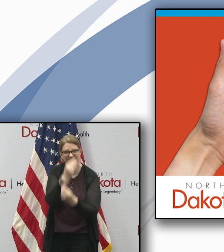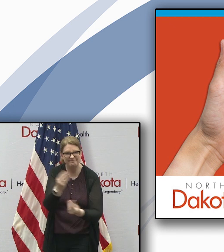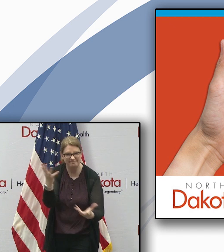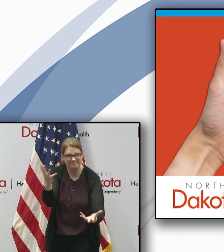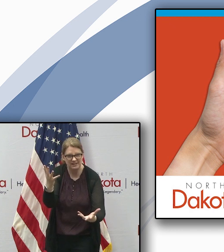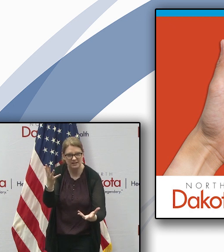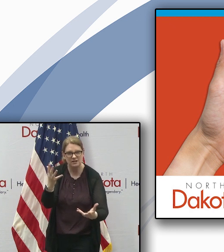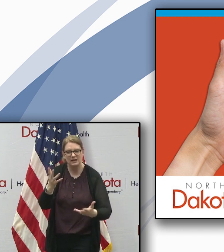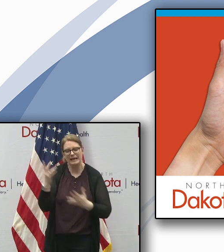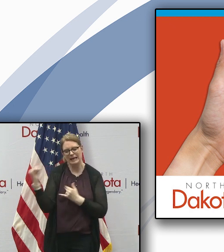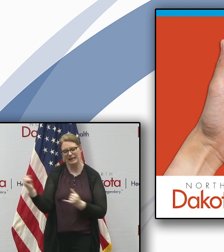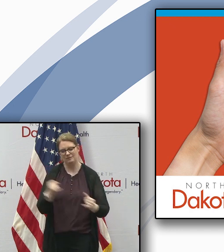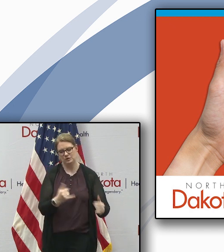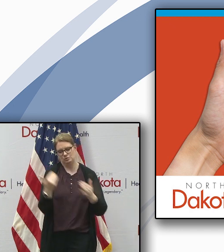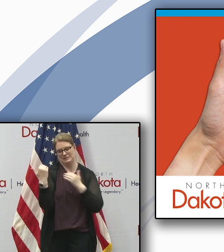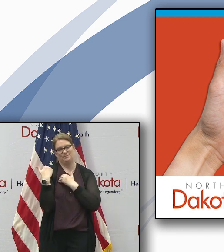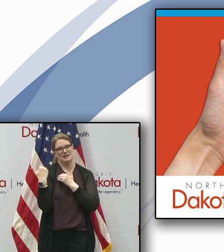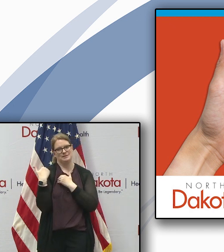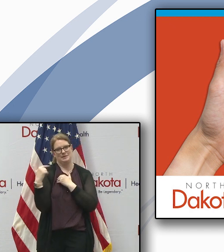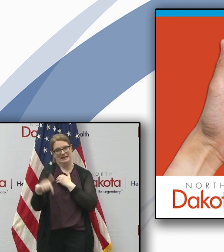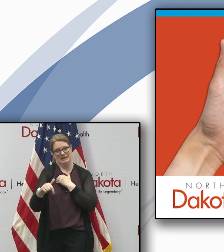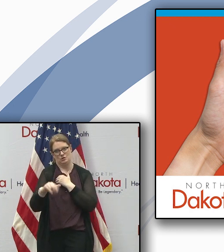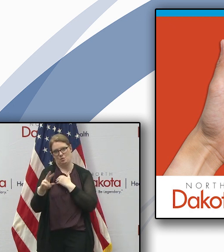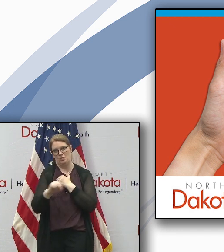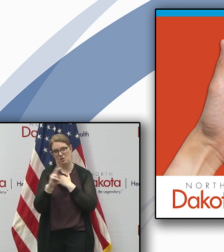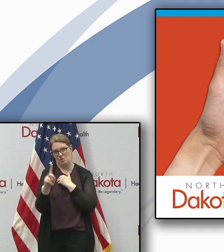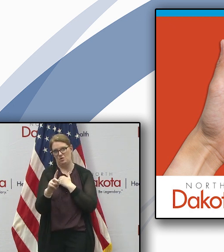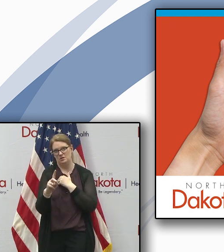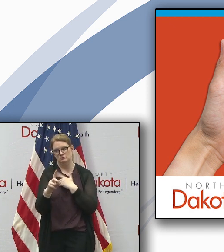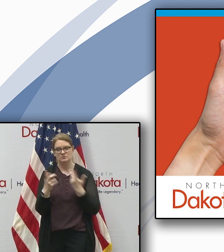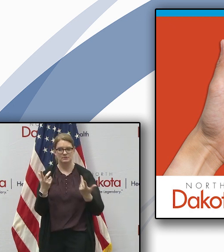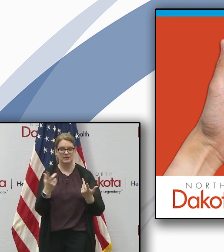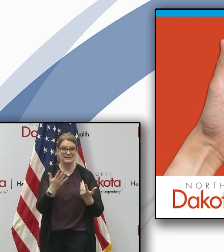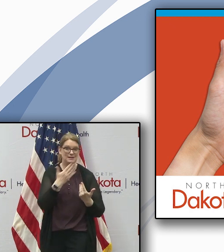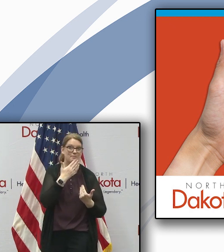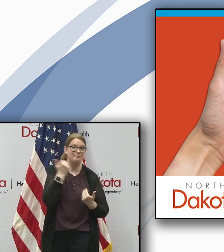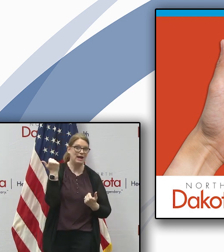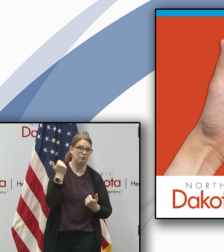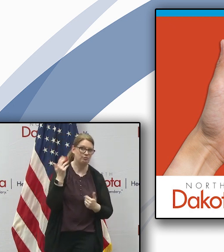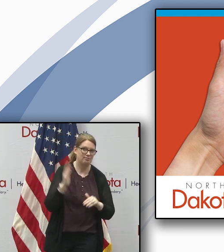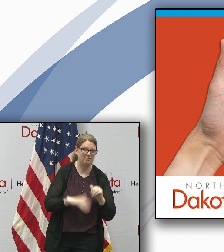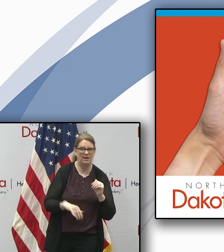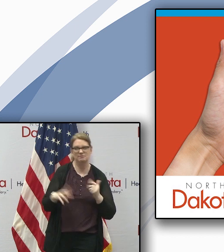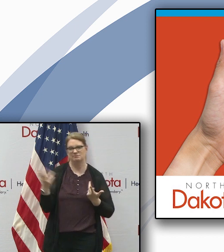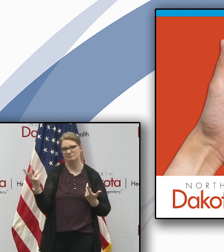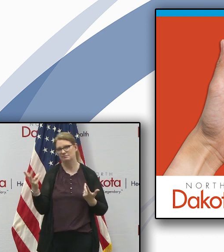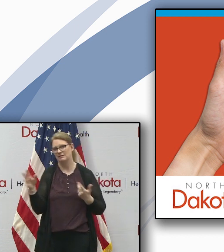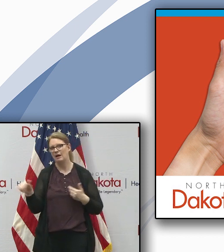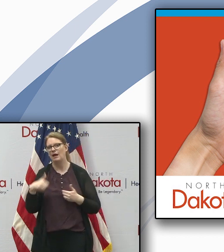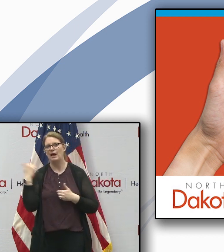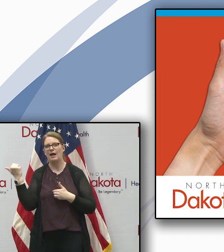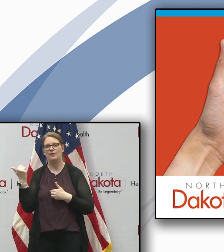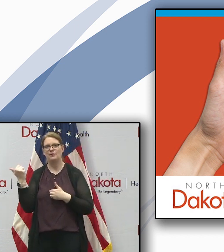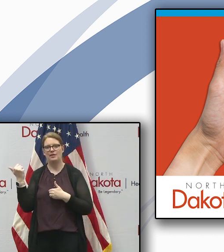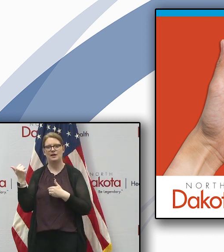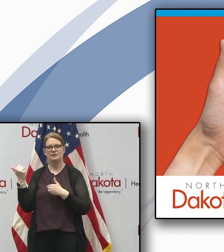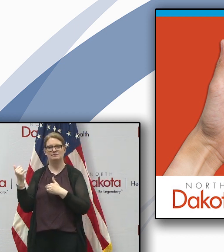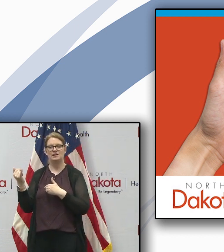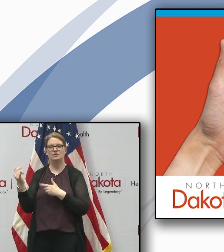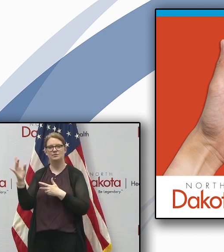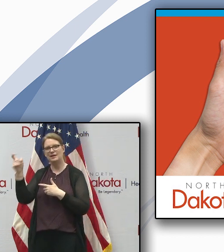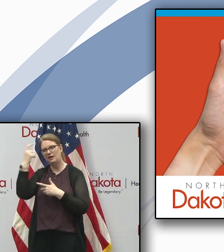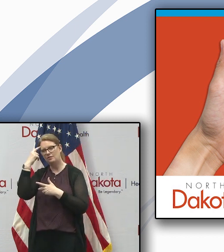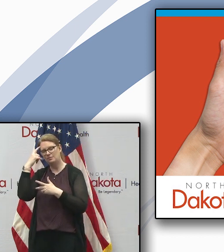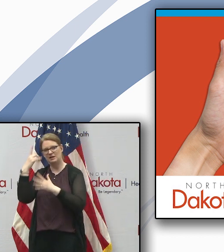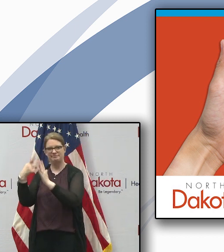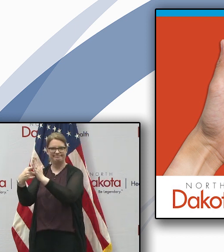individual responsibility approach that we're taking in North Dakota is actually working better perhaps than some of the top-down government mandated